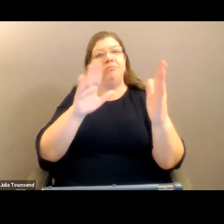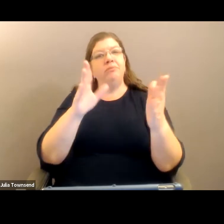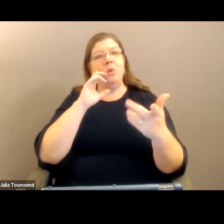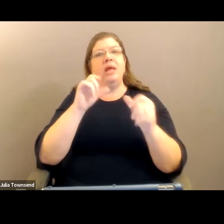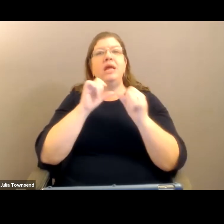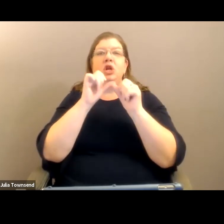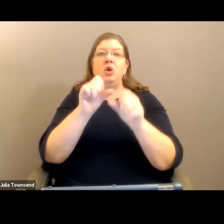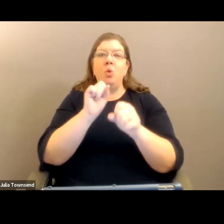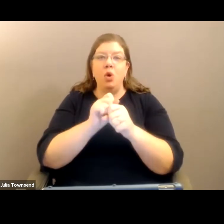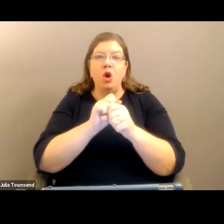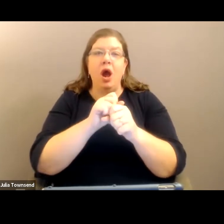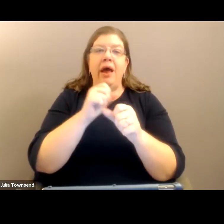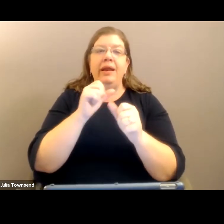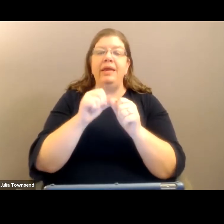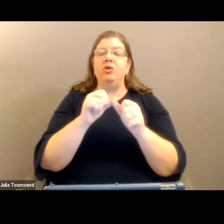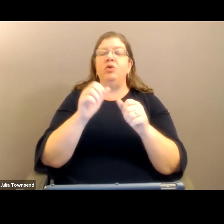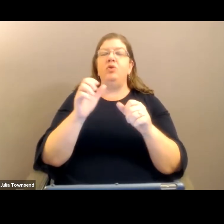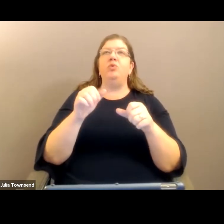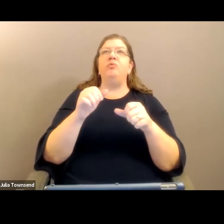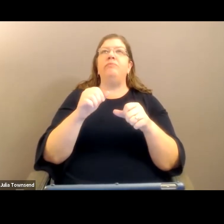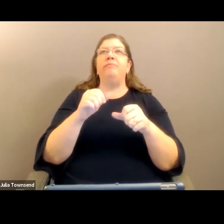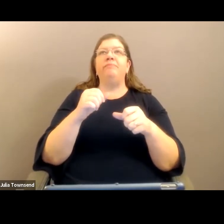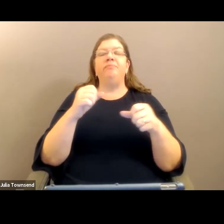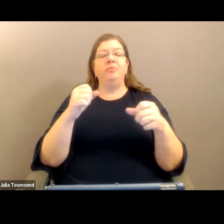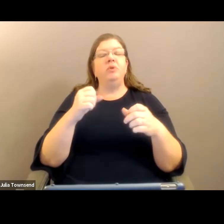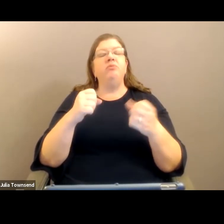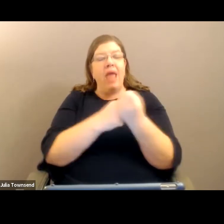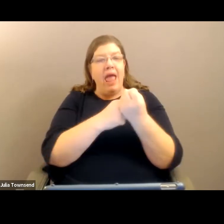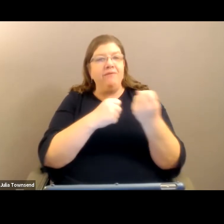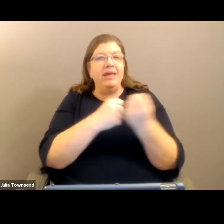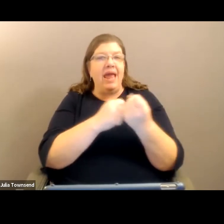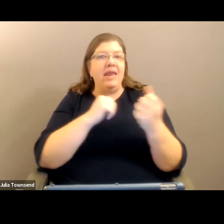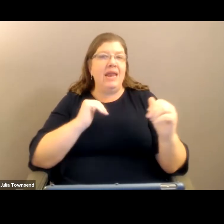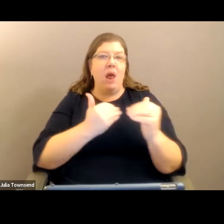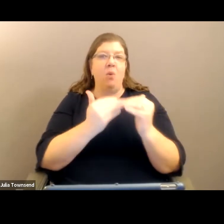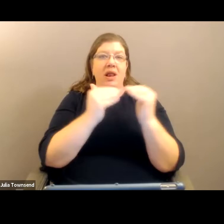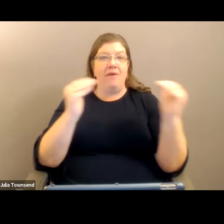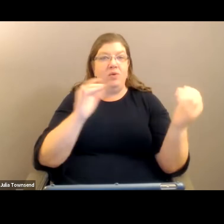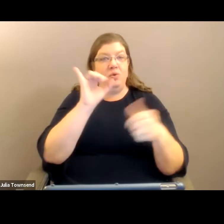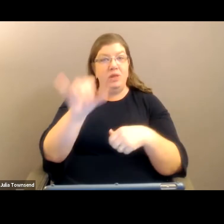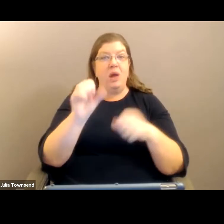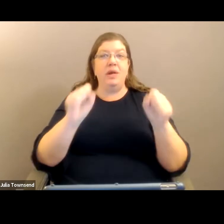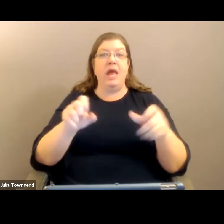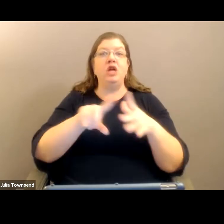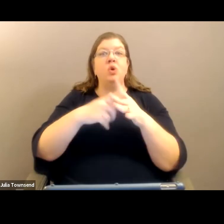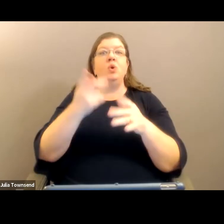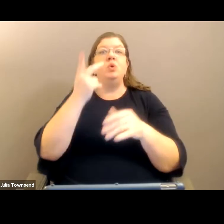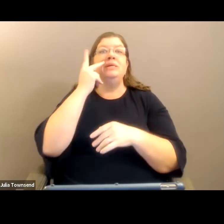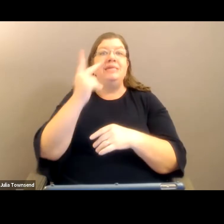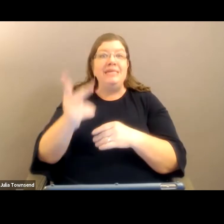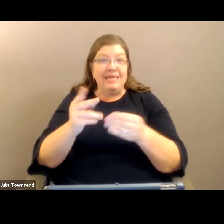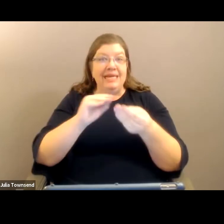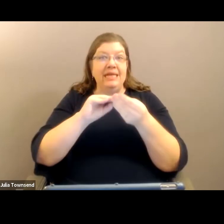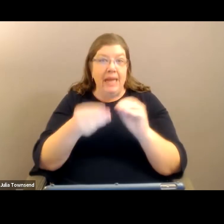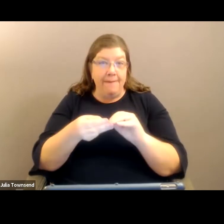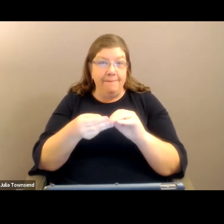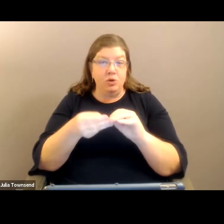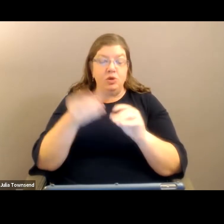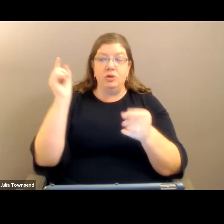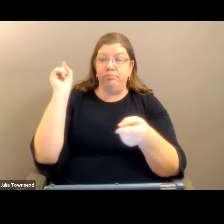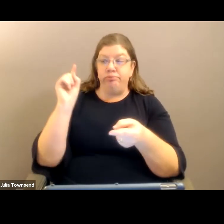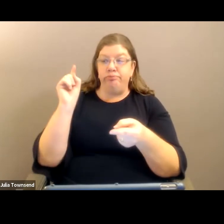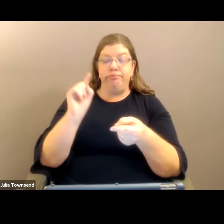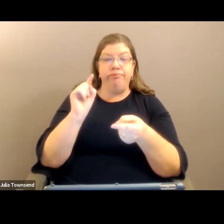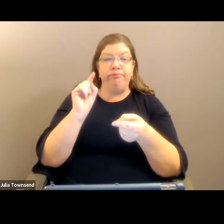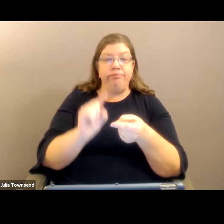to advocate at our level and at our associations to do that, so that we can start to see those numbers decrease,